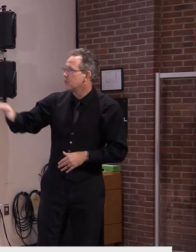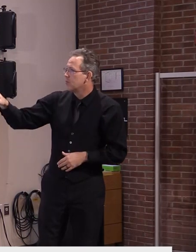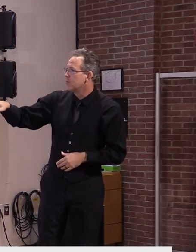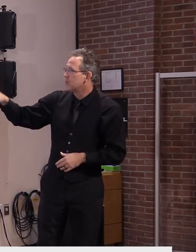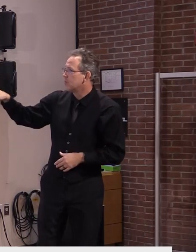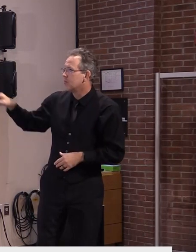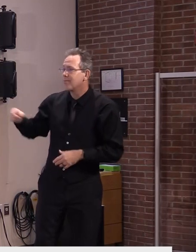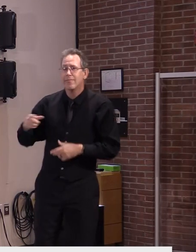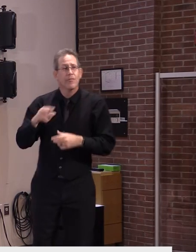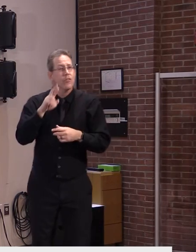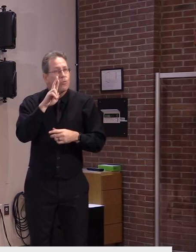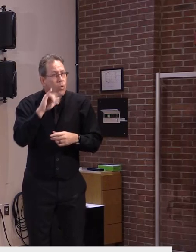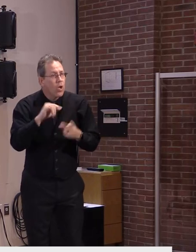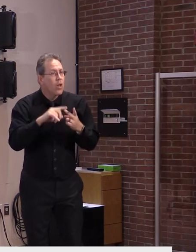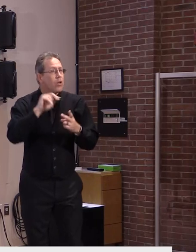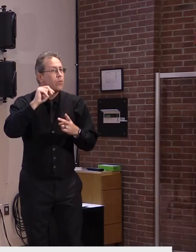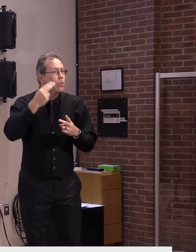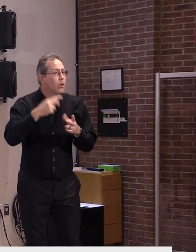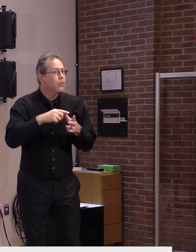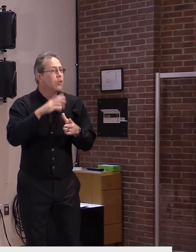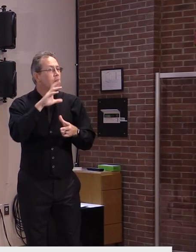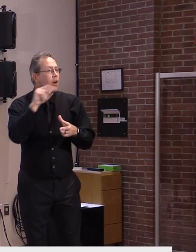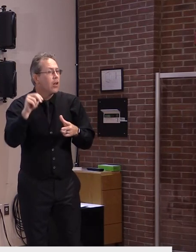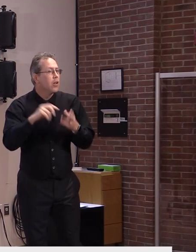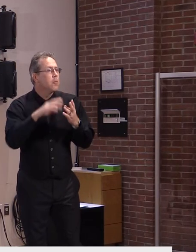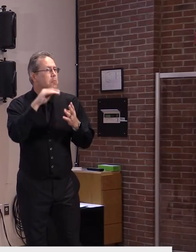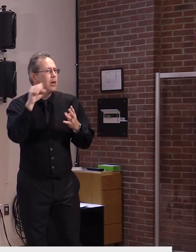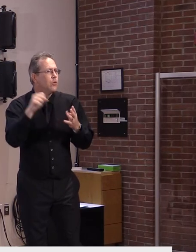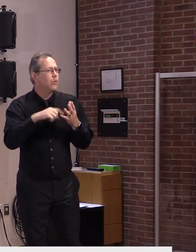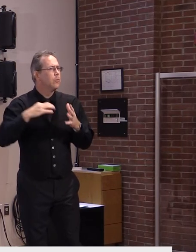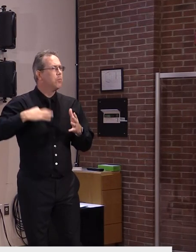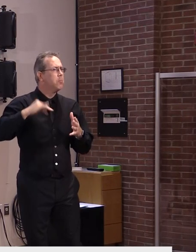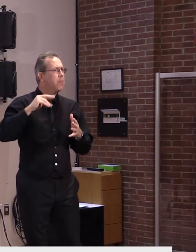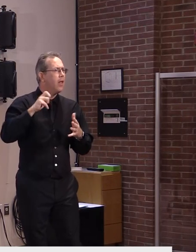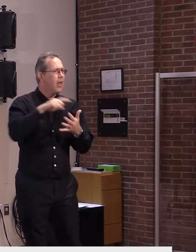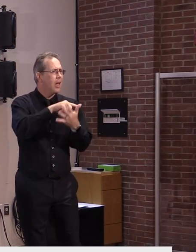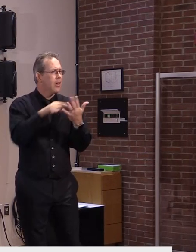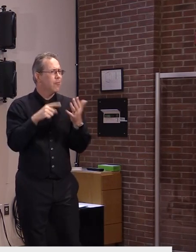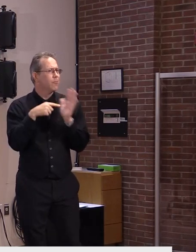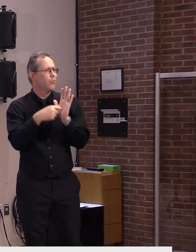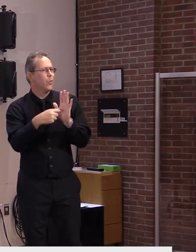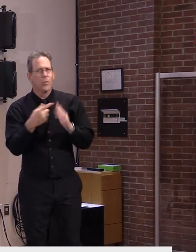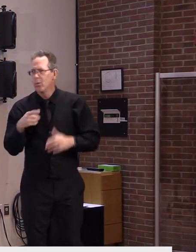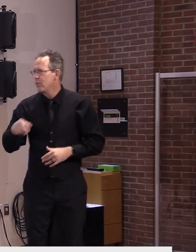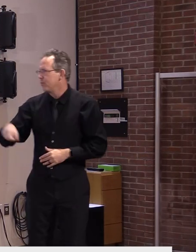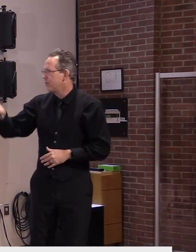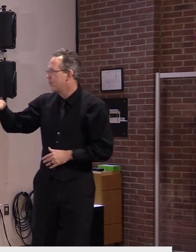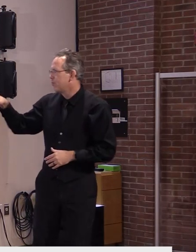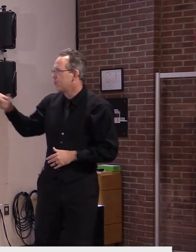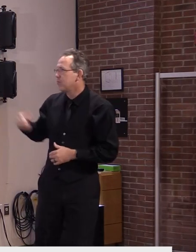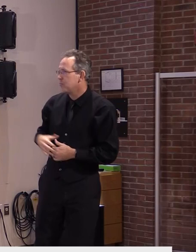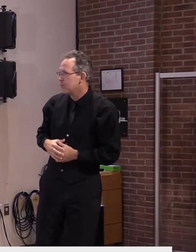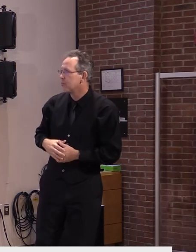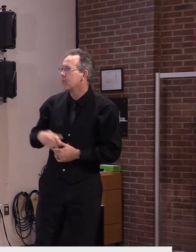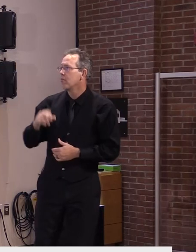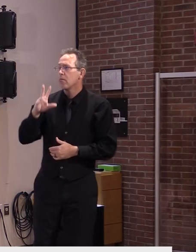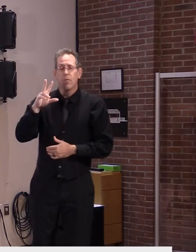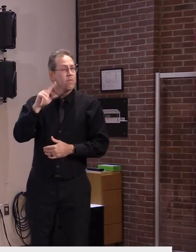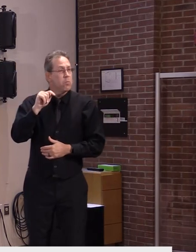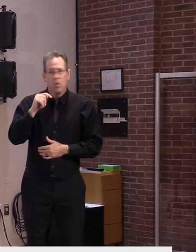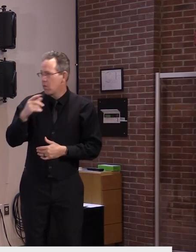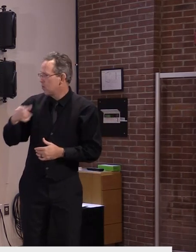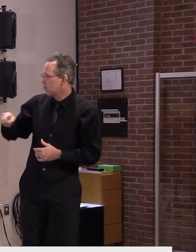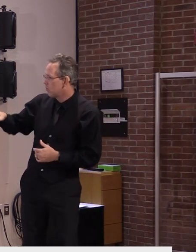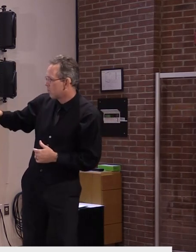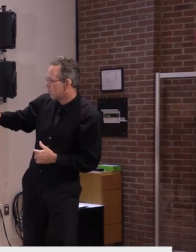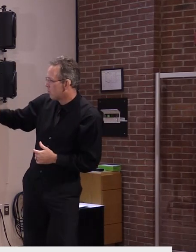and hospitalizations remain low relative to our peers in that highly vaccinated rate. Similarly, when you look at the New England trends, and this goes